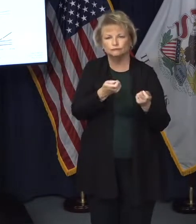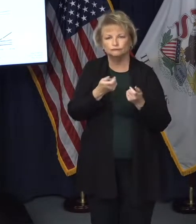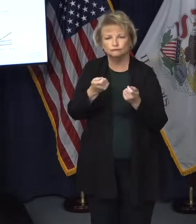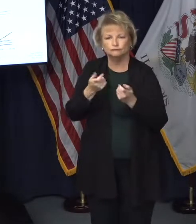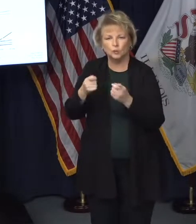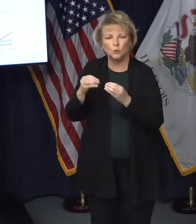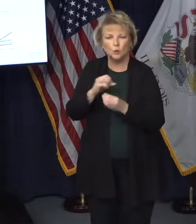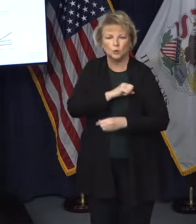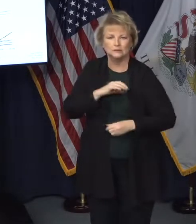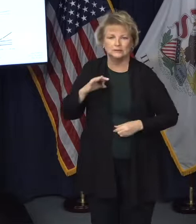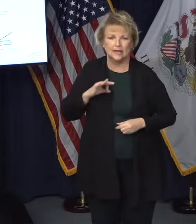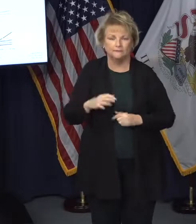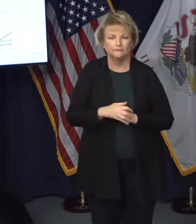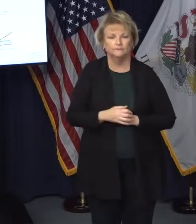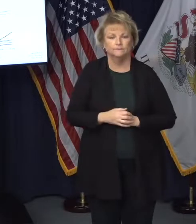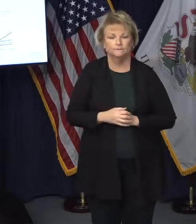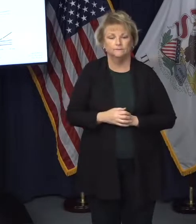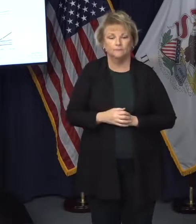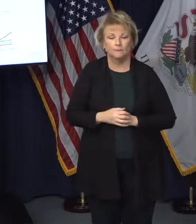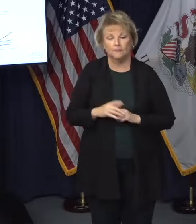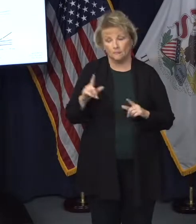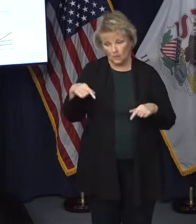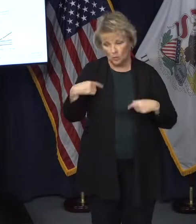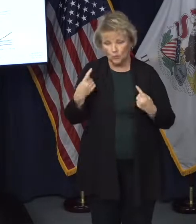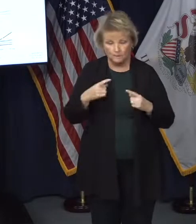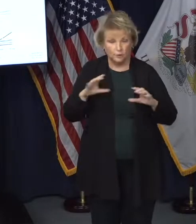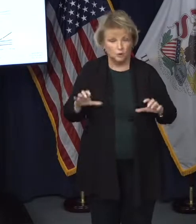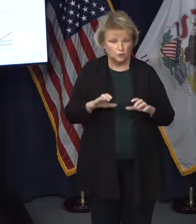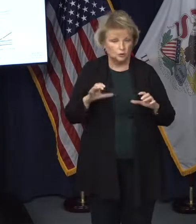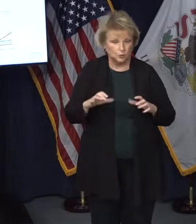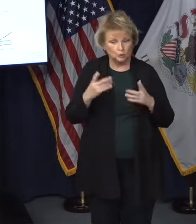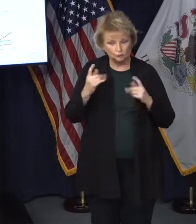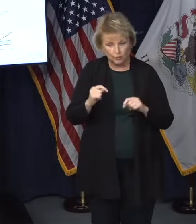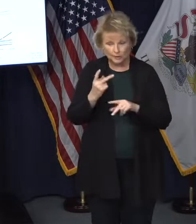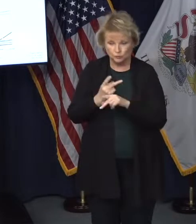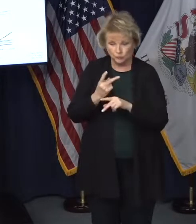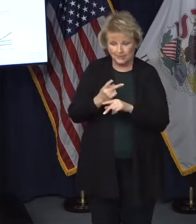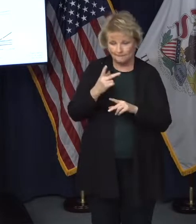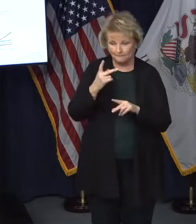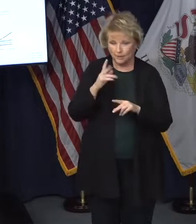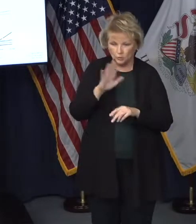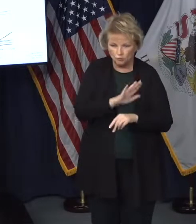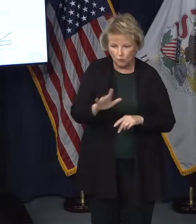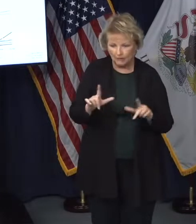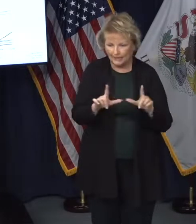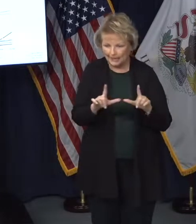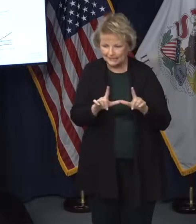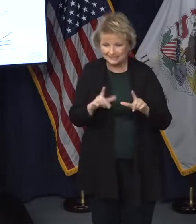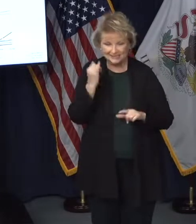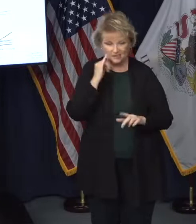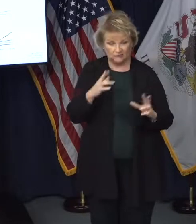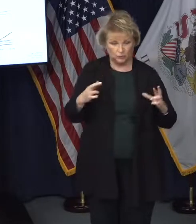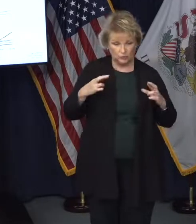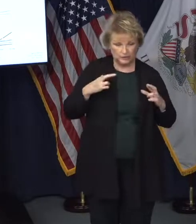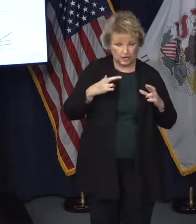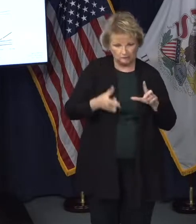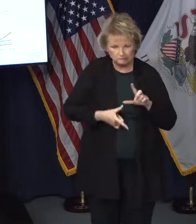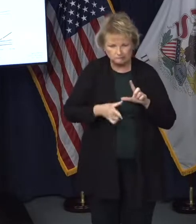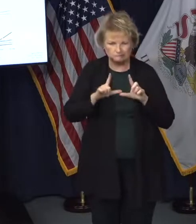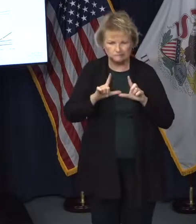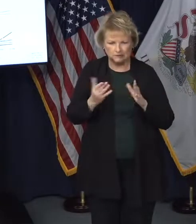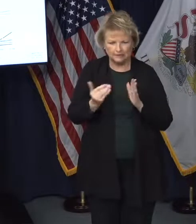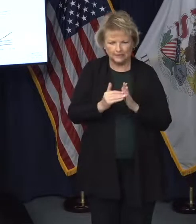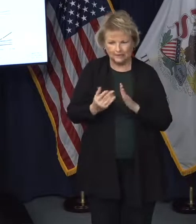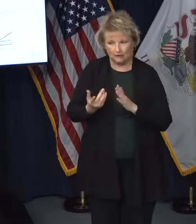in. We've done a lot of what we needed to do to keep people licensed or get them relicensed if they retired in